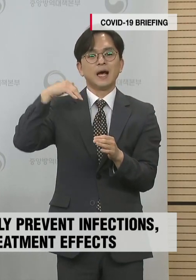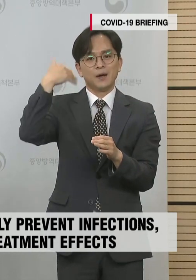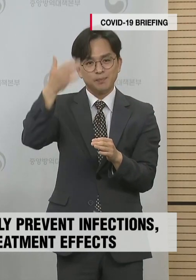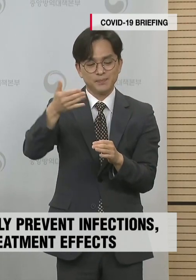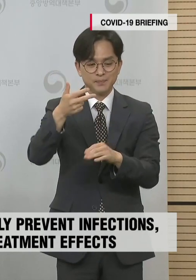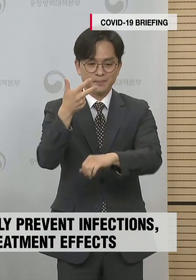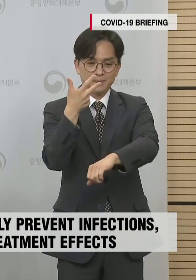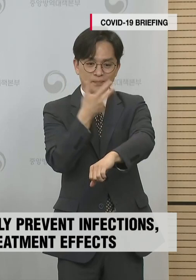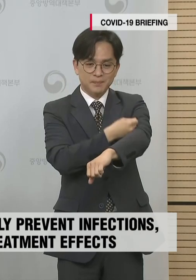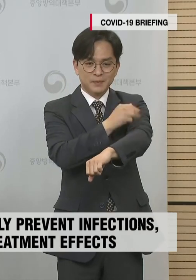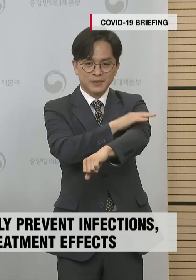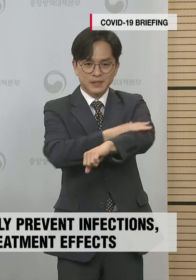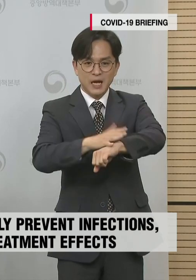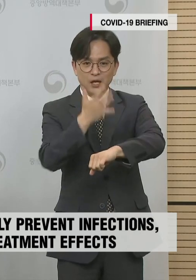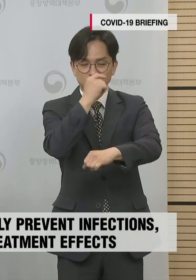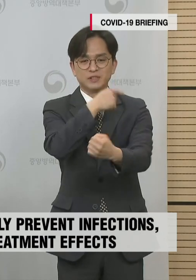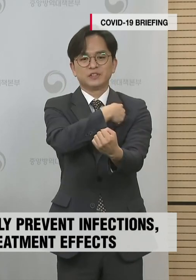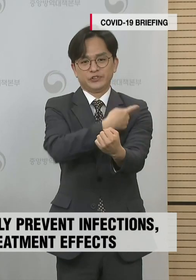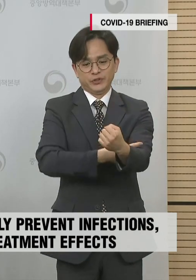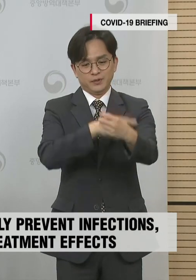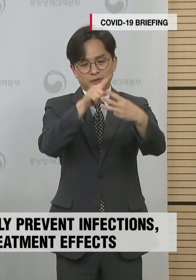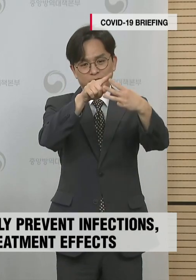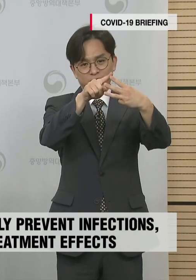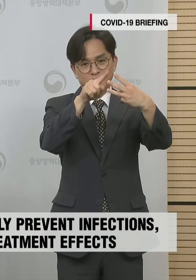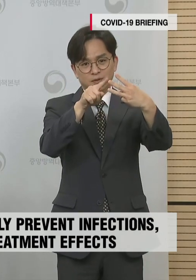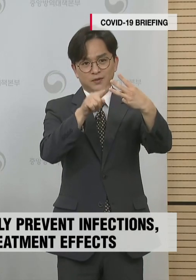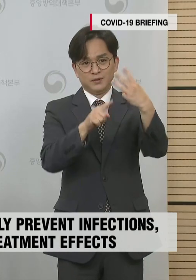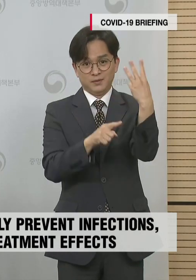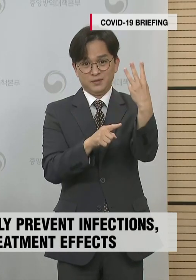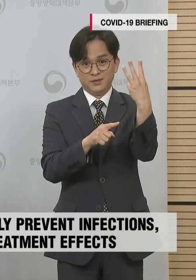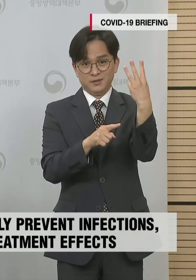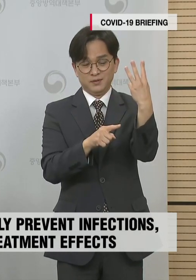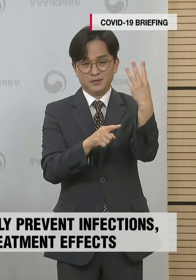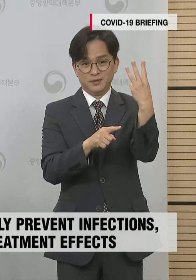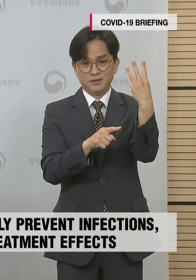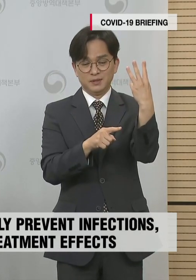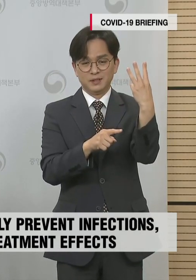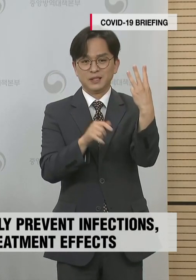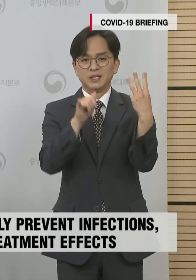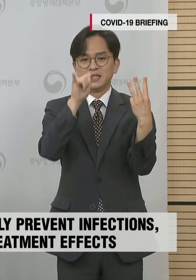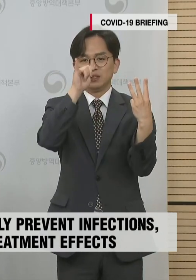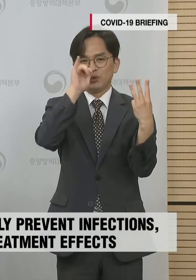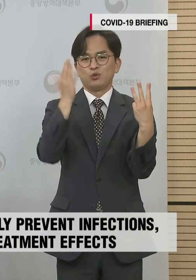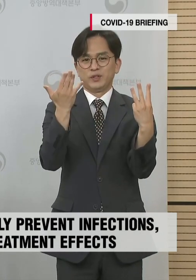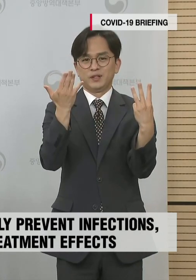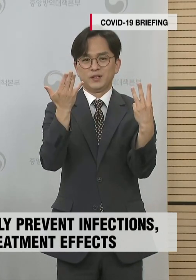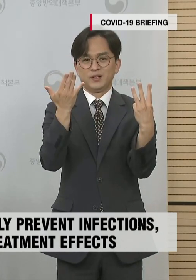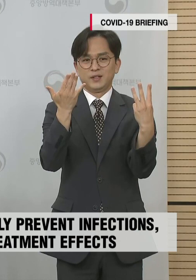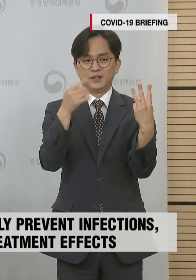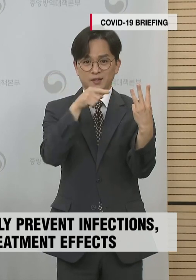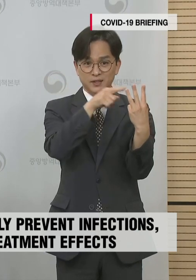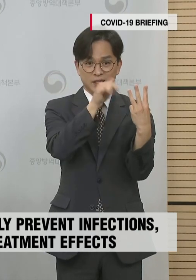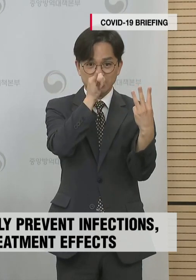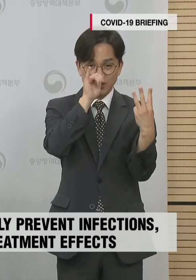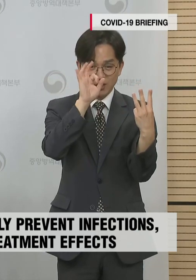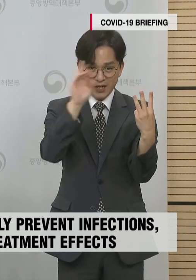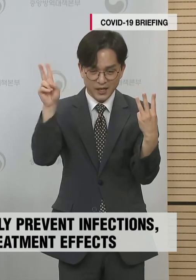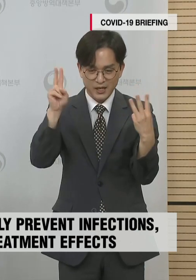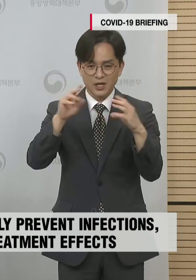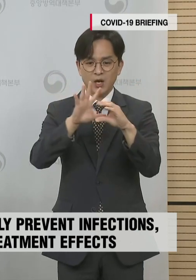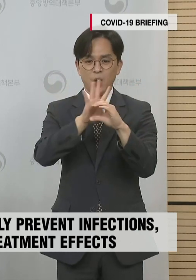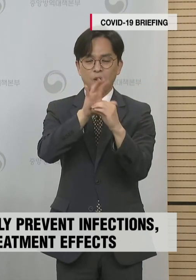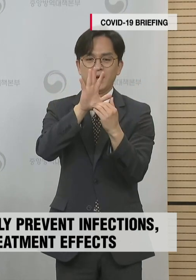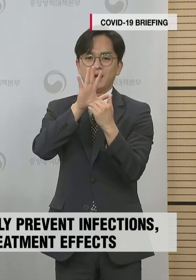mass production of vaccines and to having the capacity to inoculate the people in a timely manner. So we believe